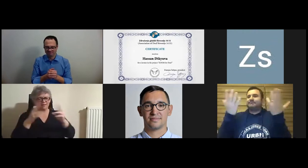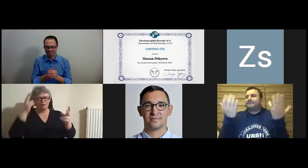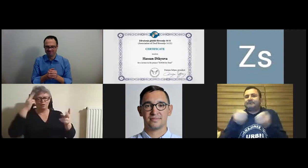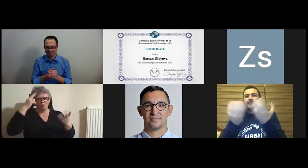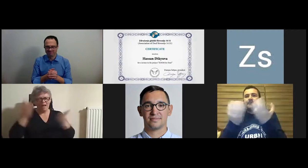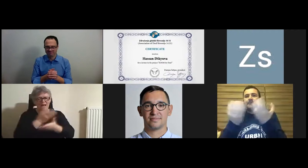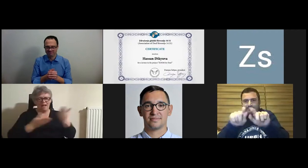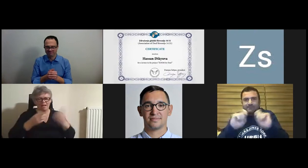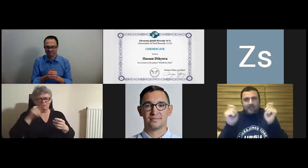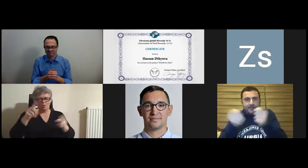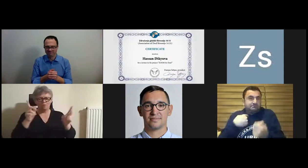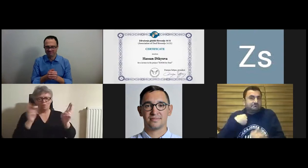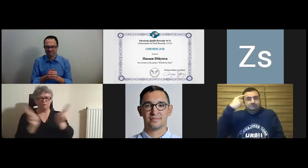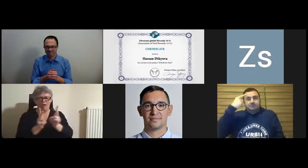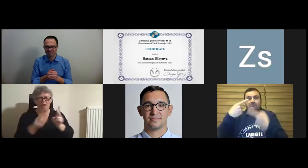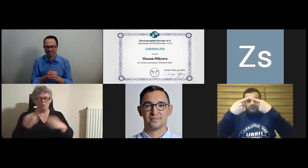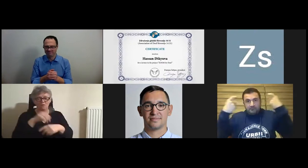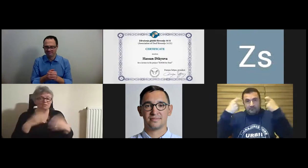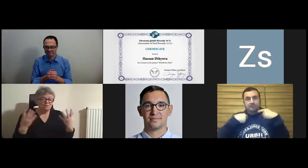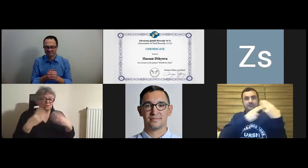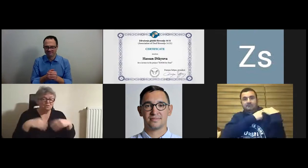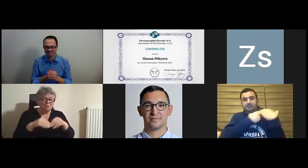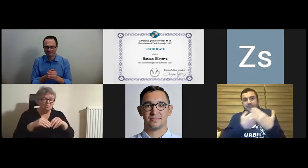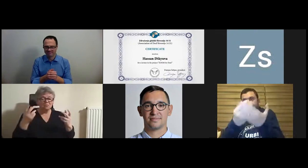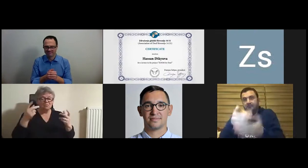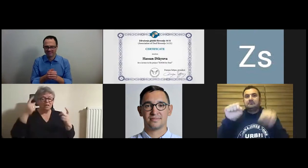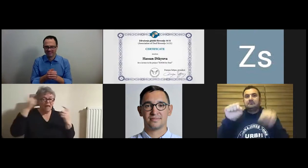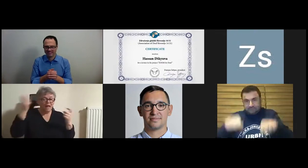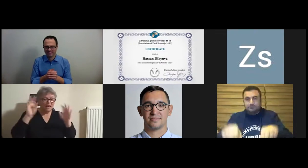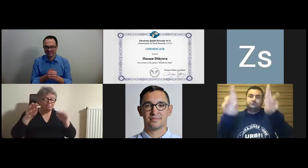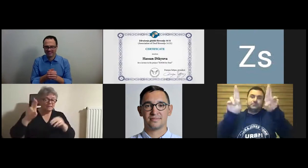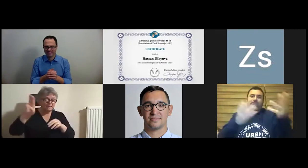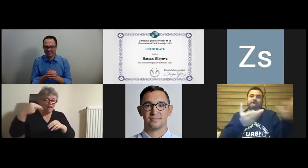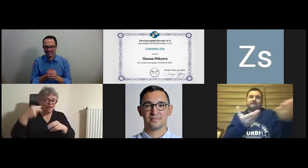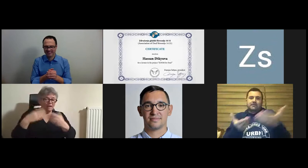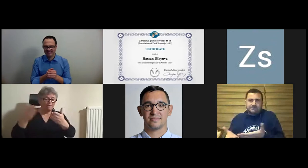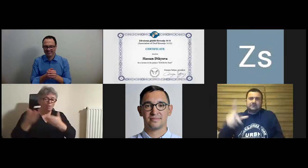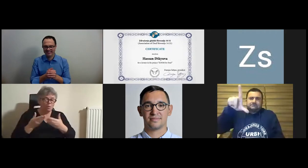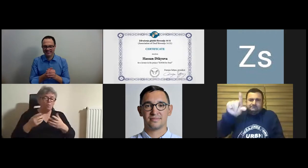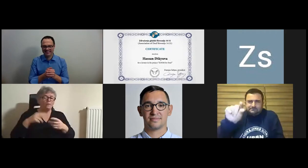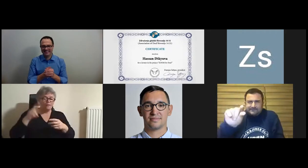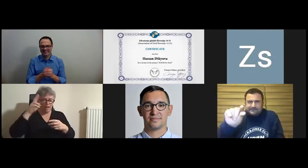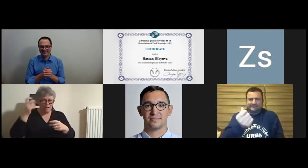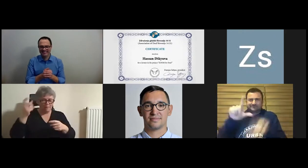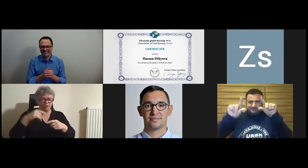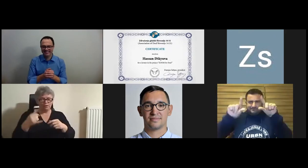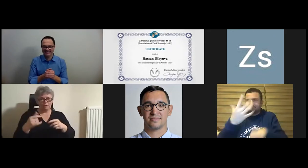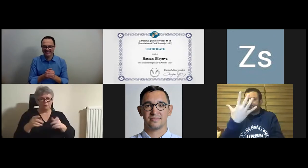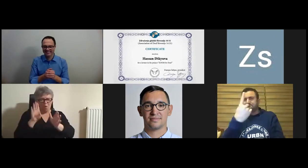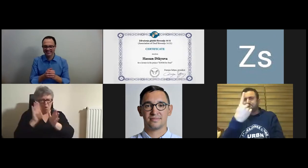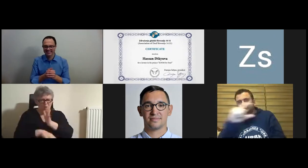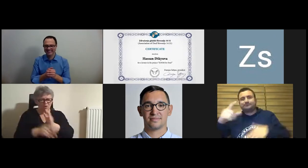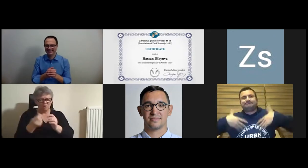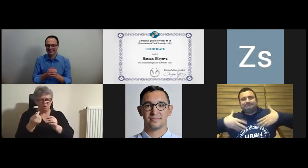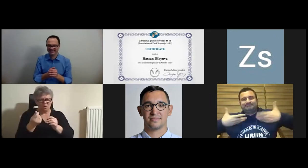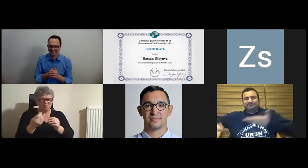And it's so great to be able to see him again. I remember those times a long time ago, meeting up with him. He's always welcome.